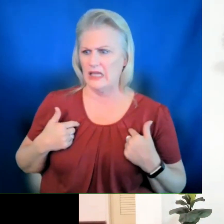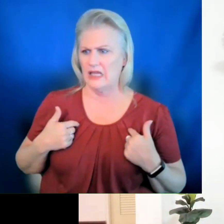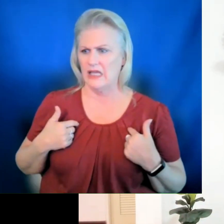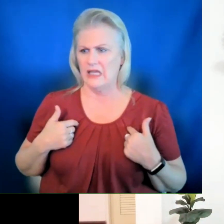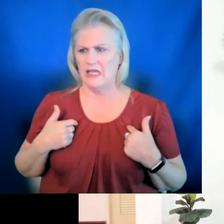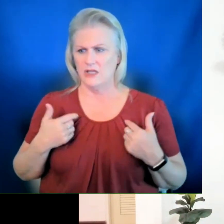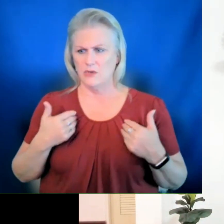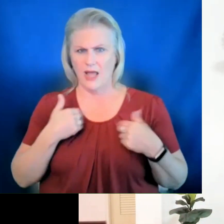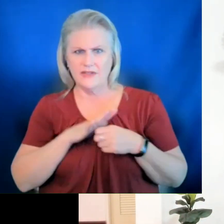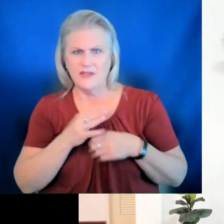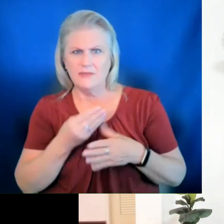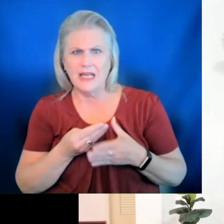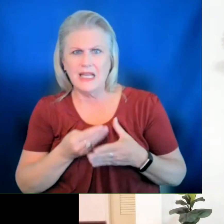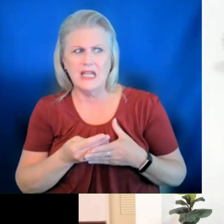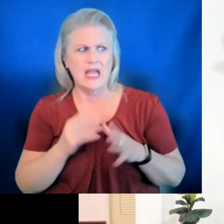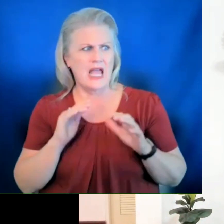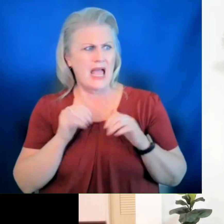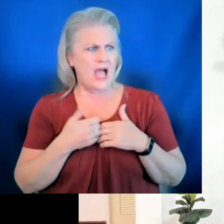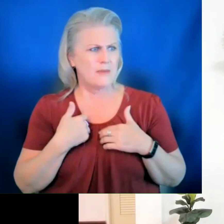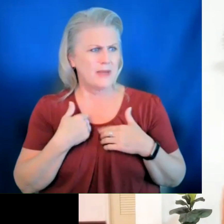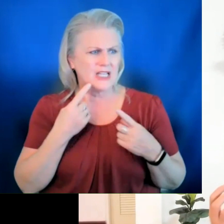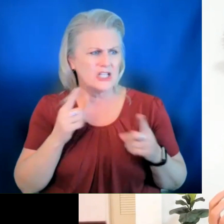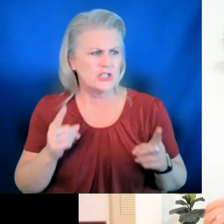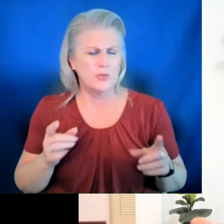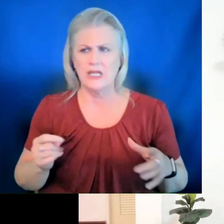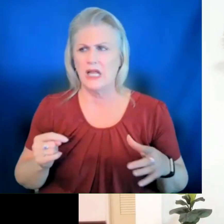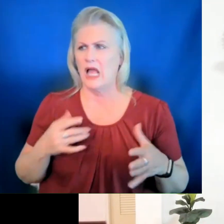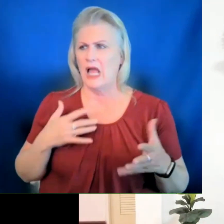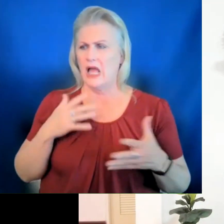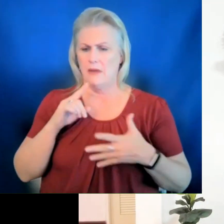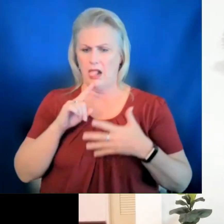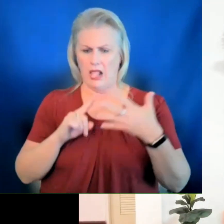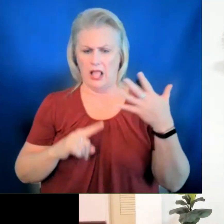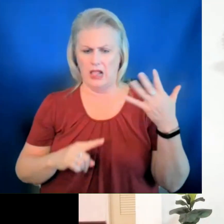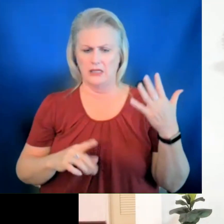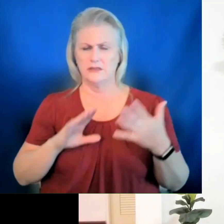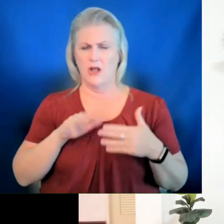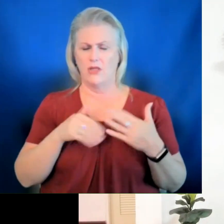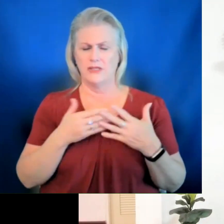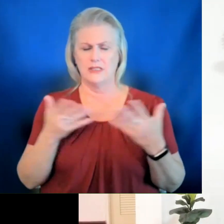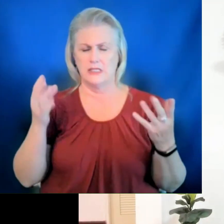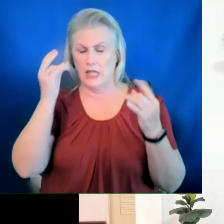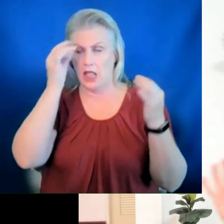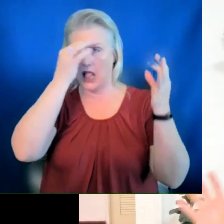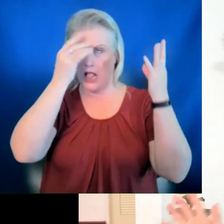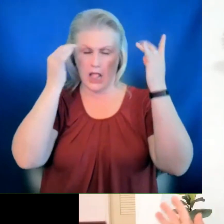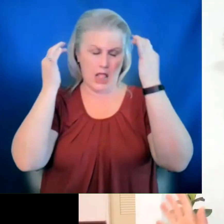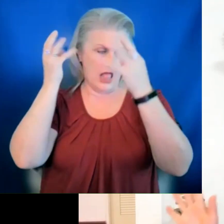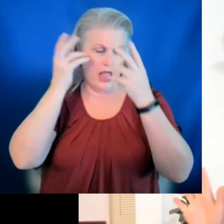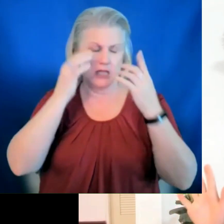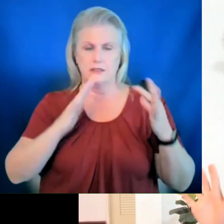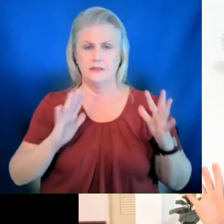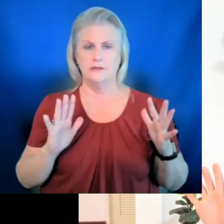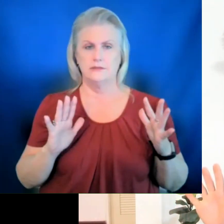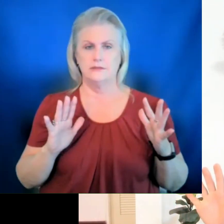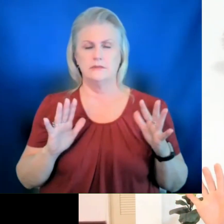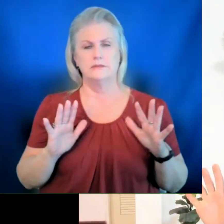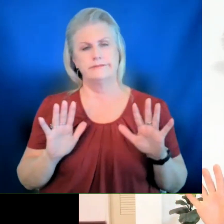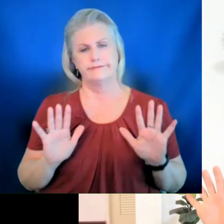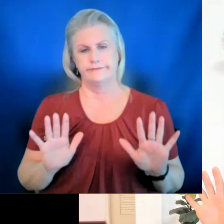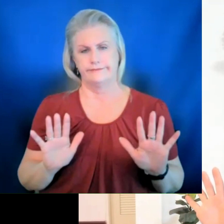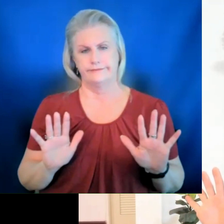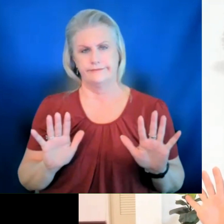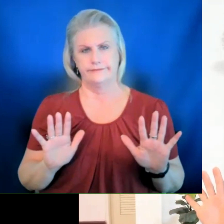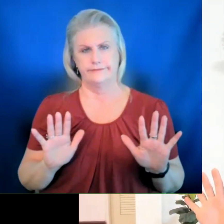can I really do this? Am I going to be okay? Am I going to have enough money? How am I going to make it work? Like all these things